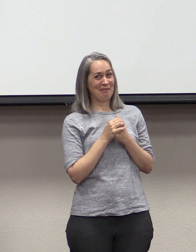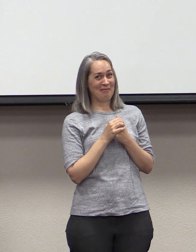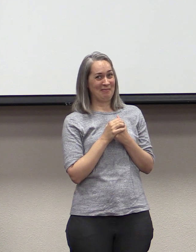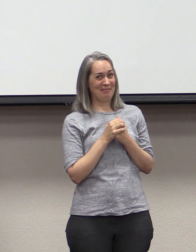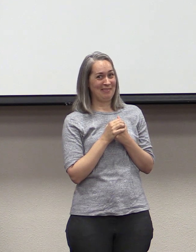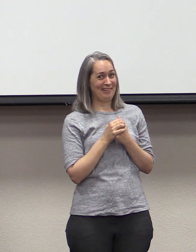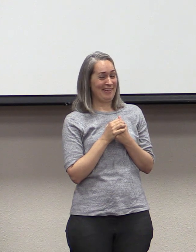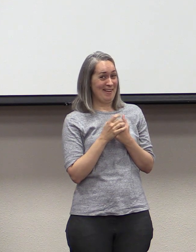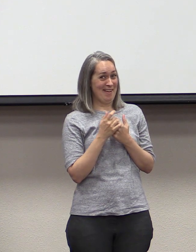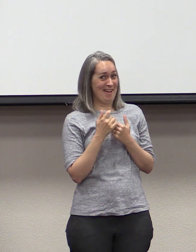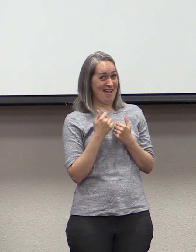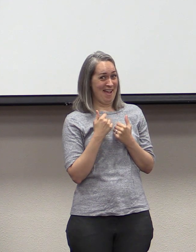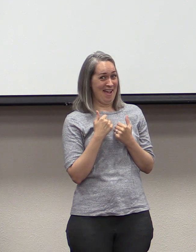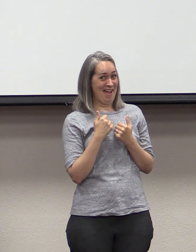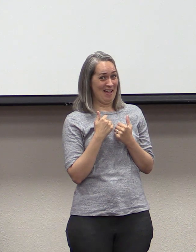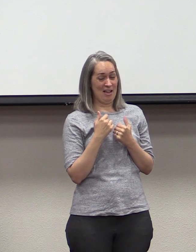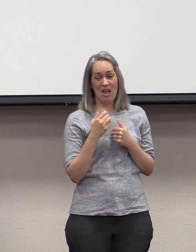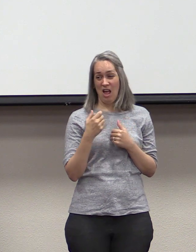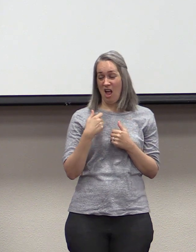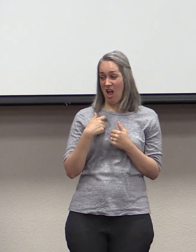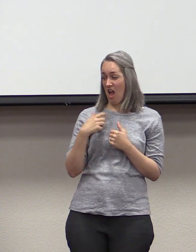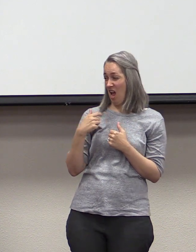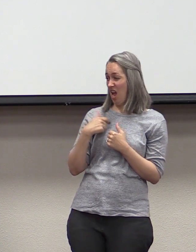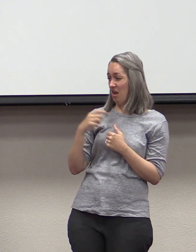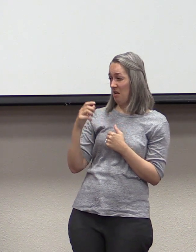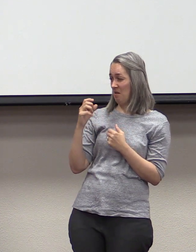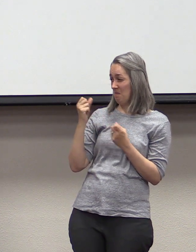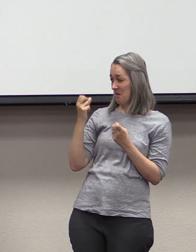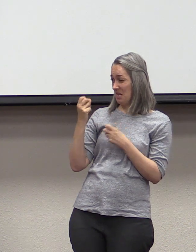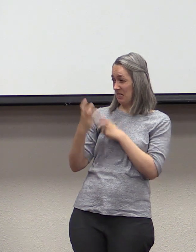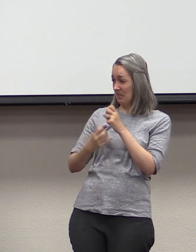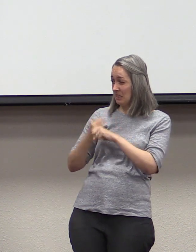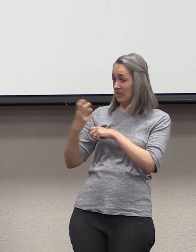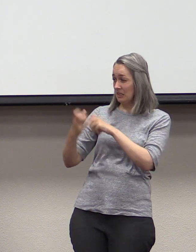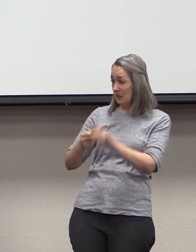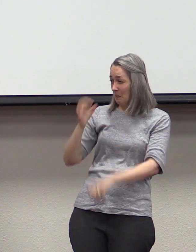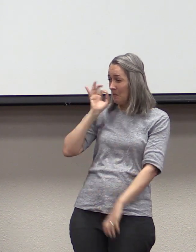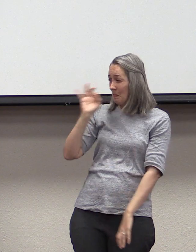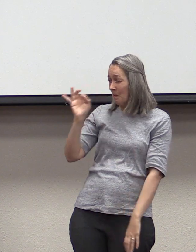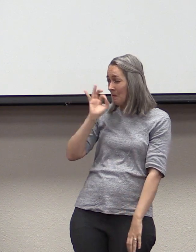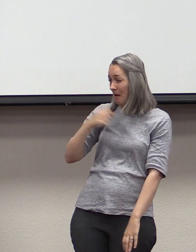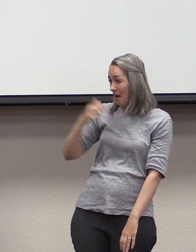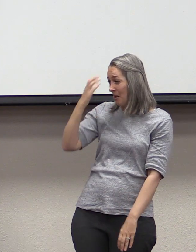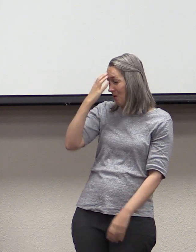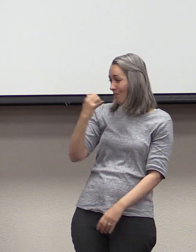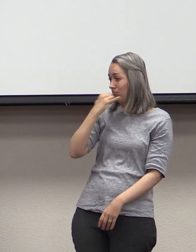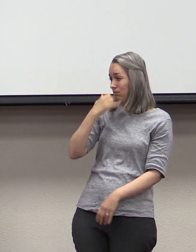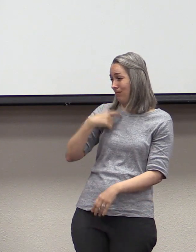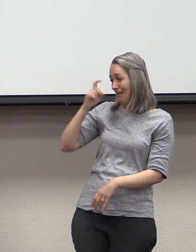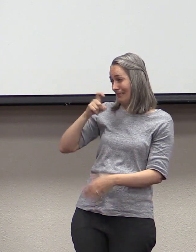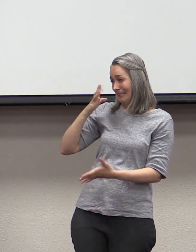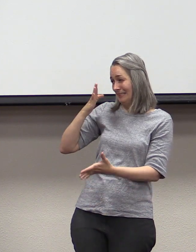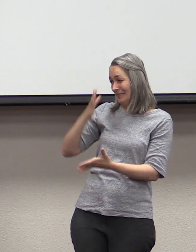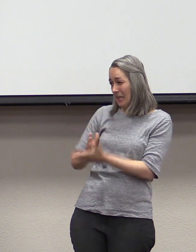I've been doing it all, for many years, and I know it's wrong, and I got to stop.